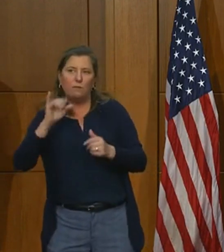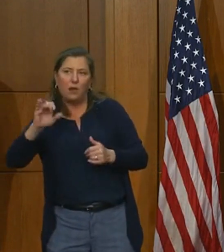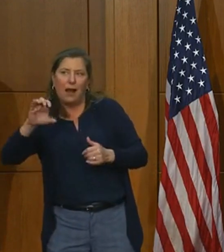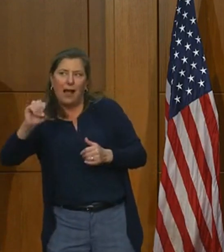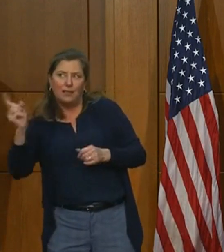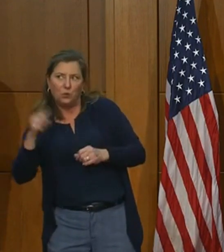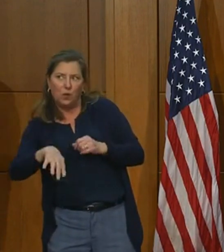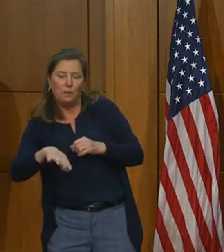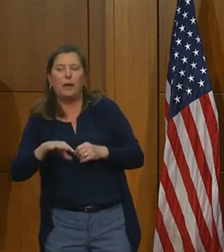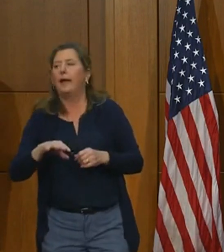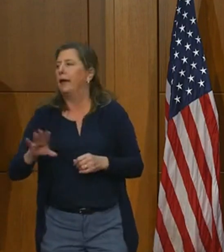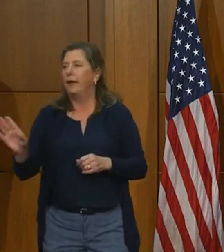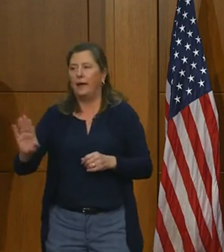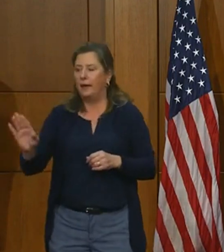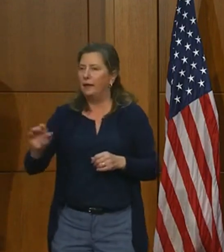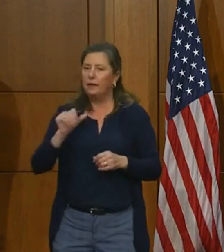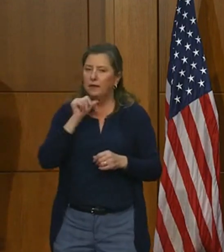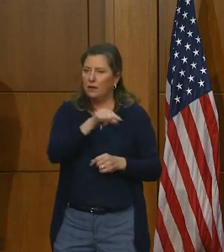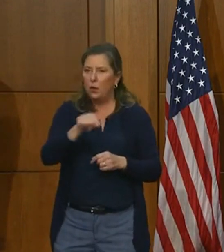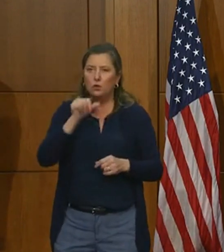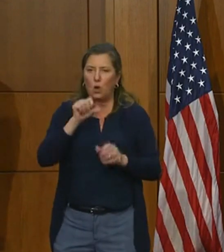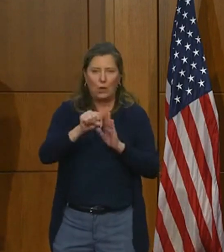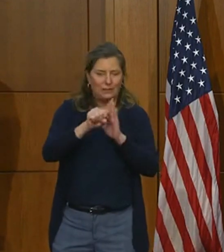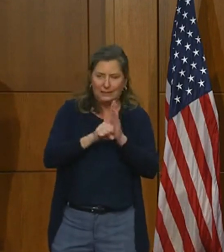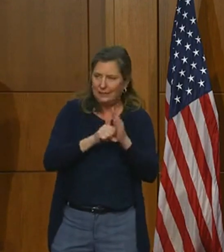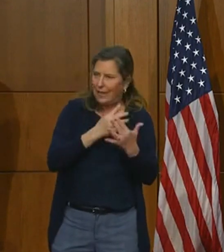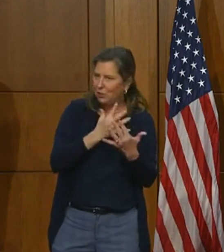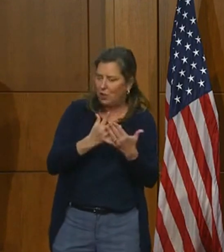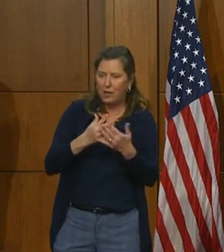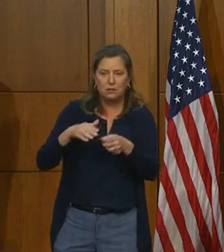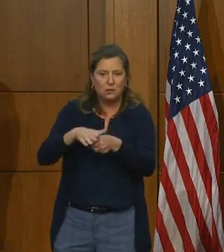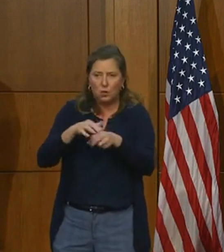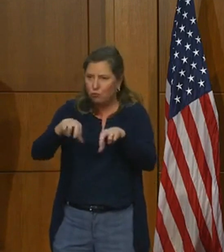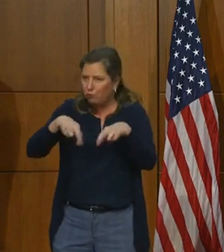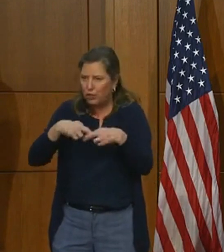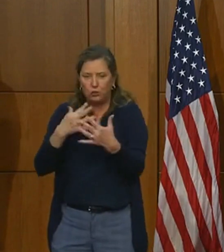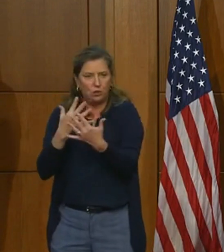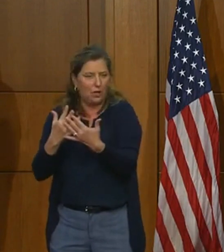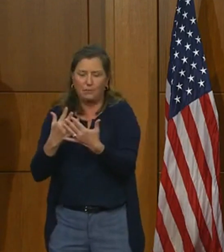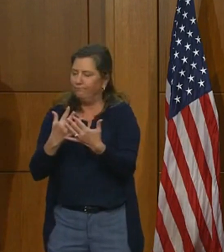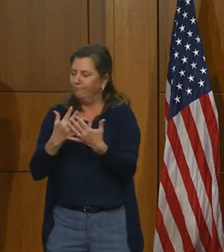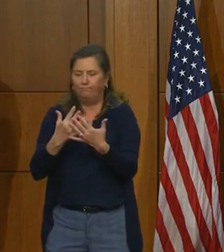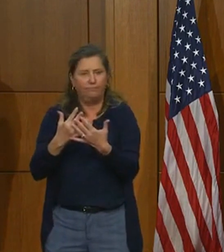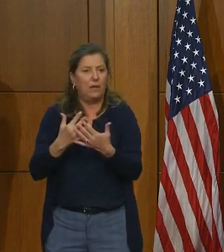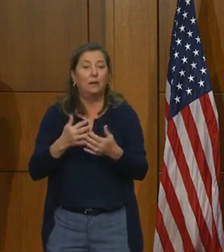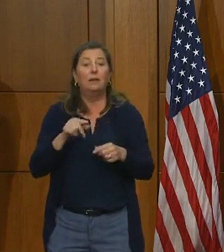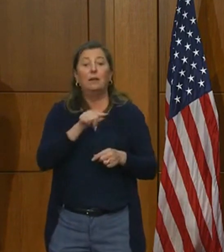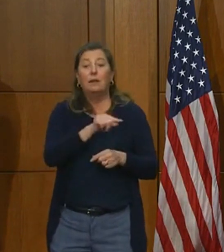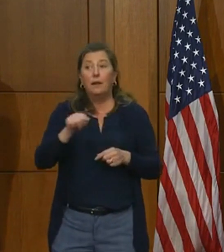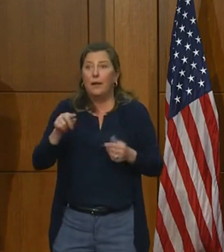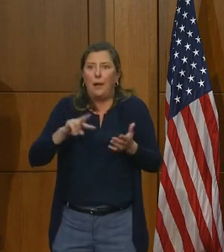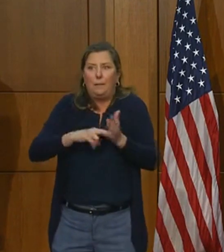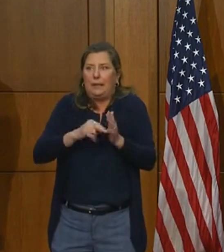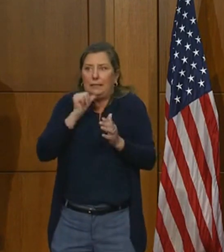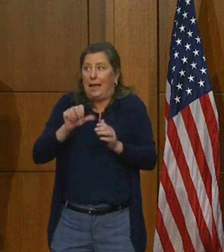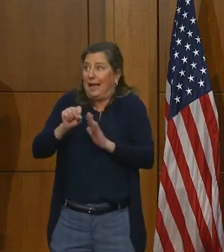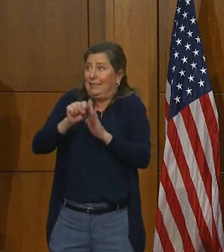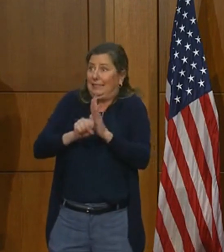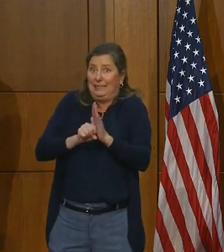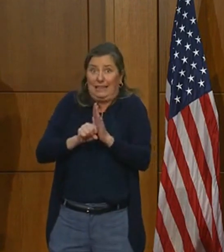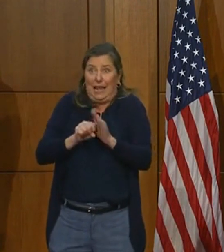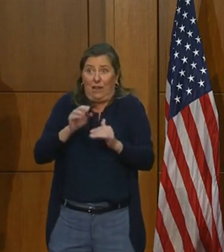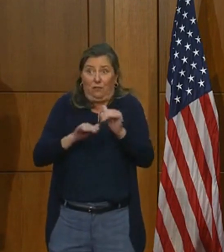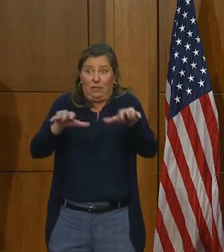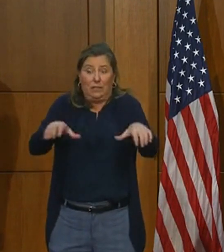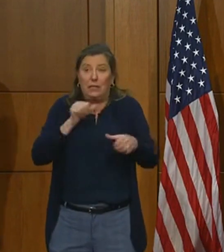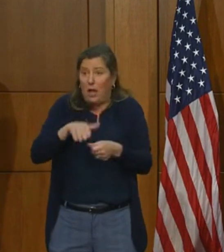detainers. Fact is, they are not state or regional jails. They are not controlled by state or regional jail. Therefore, they're not a state facility or